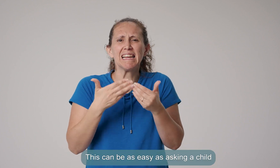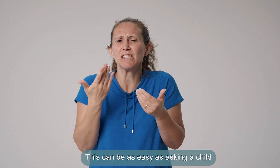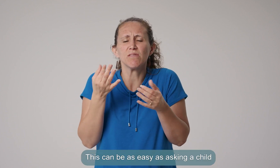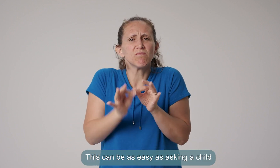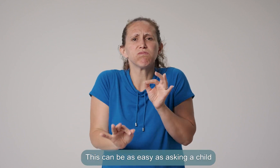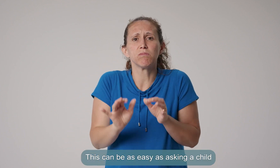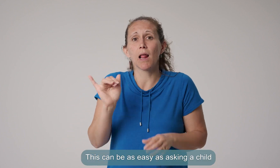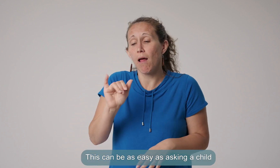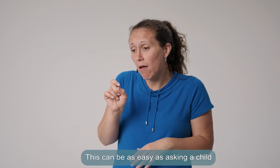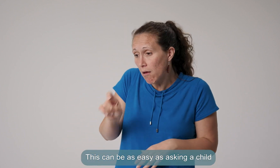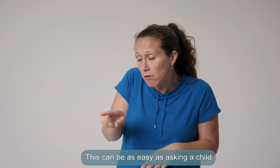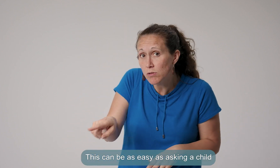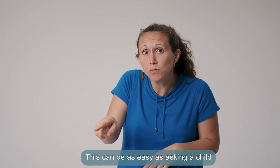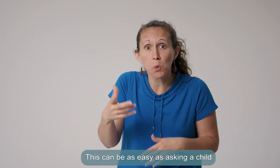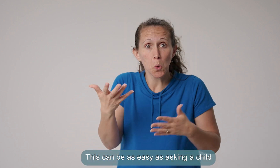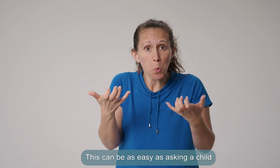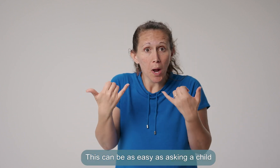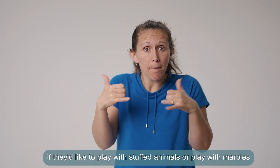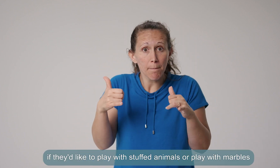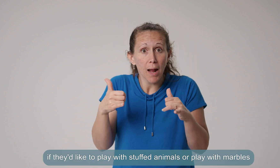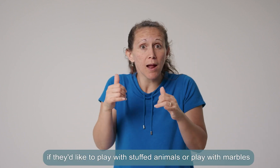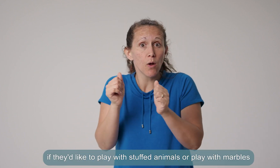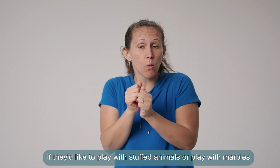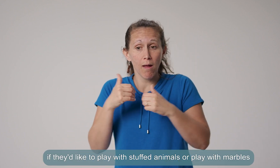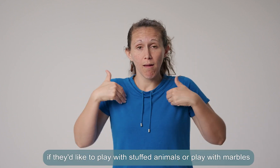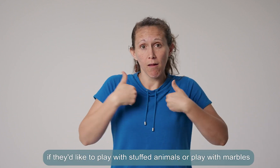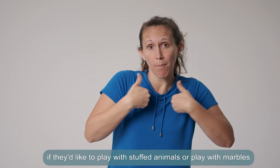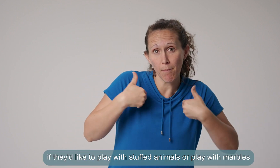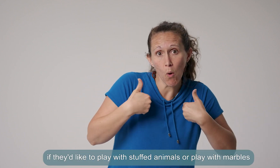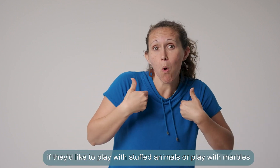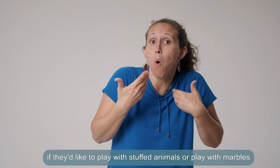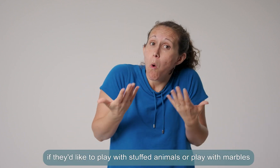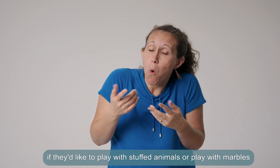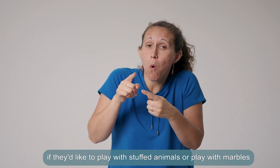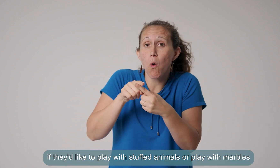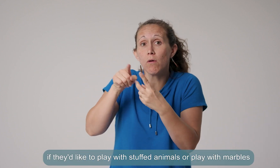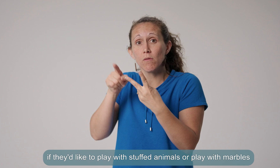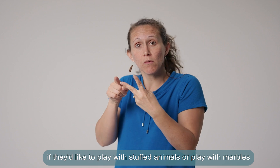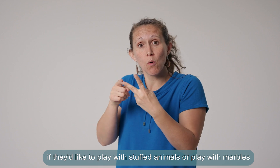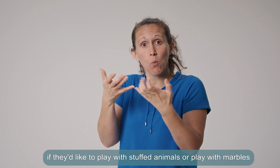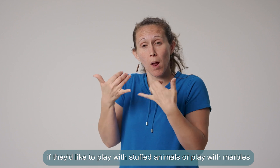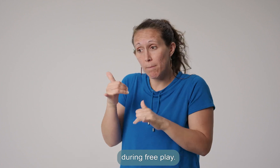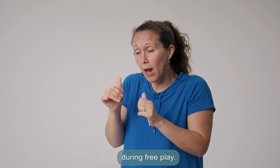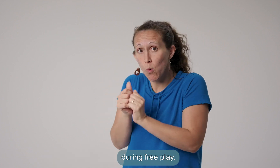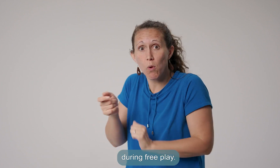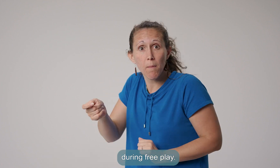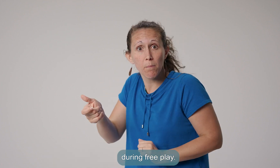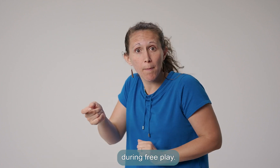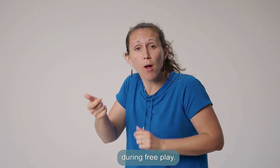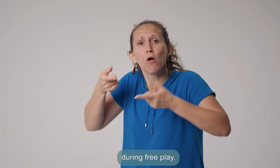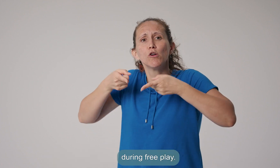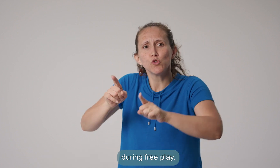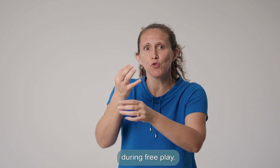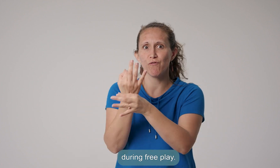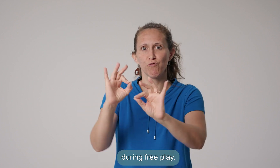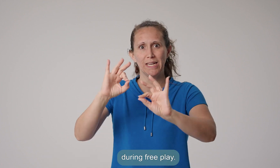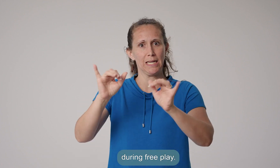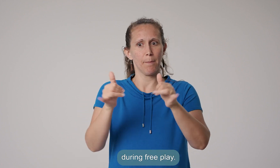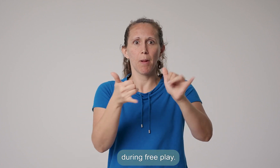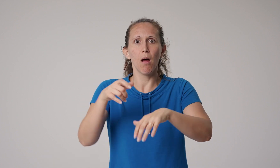This can be as easy as asking a child if they'd like to play with stuffed animals or play with marbles during free play.